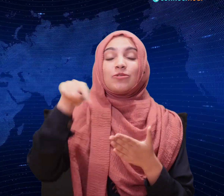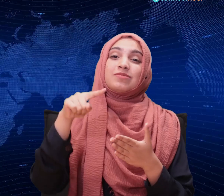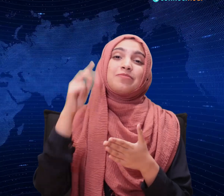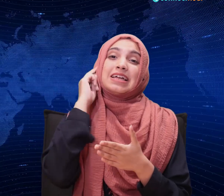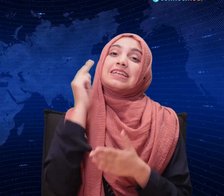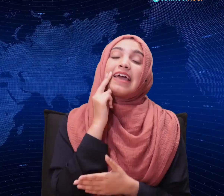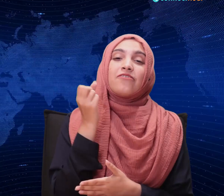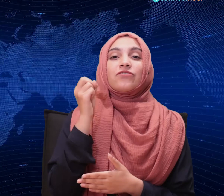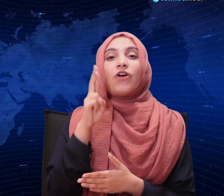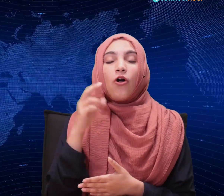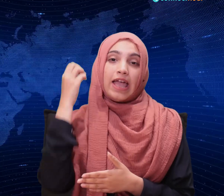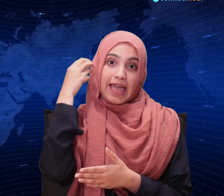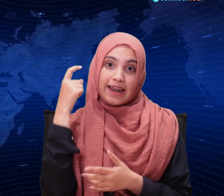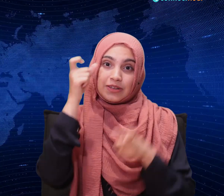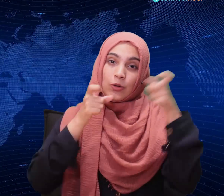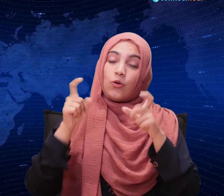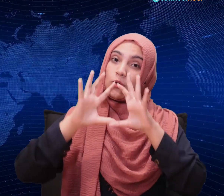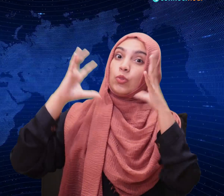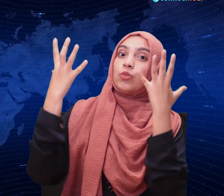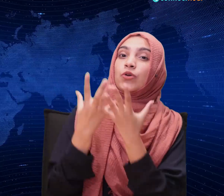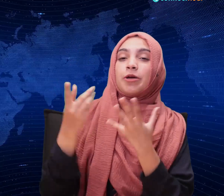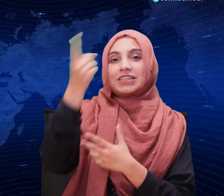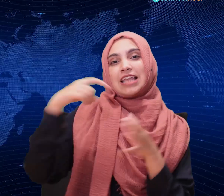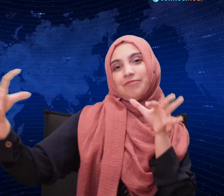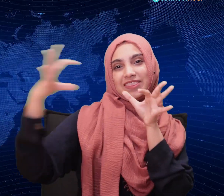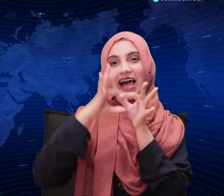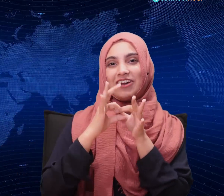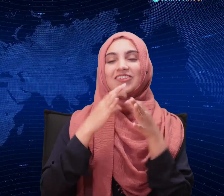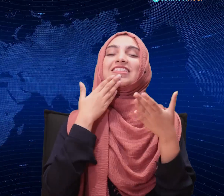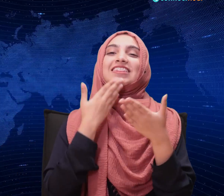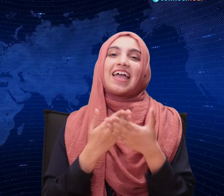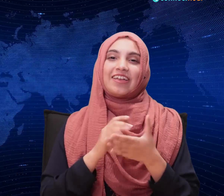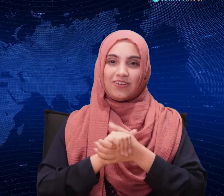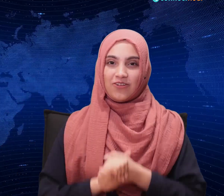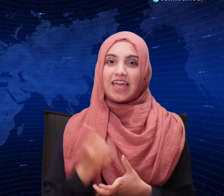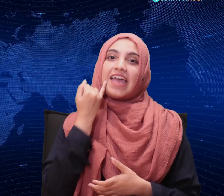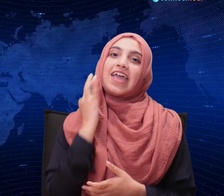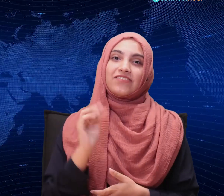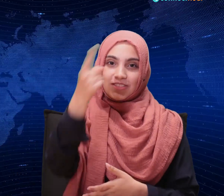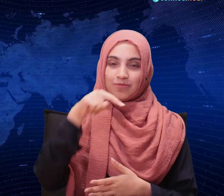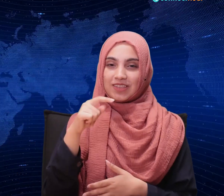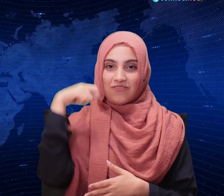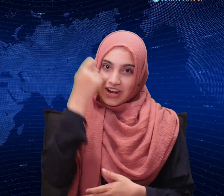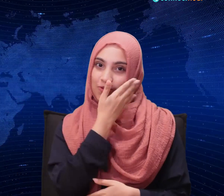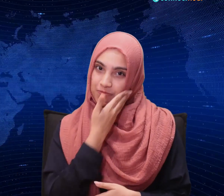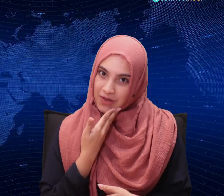Thank you to all the deaf and hearing people around the world for connecting with us. If you enjoy